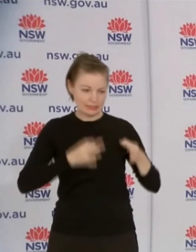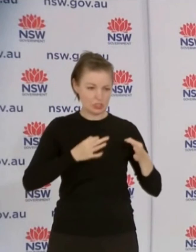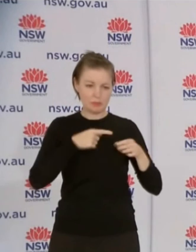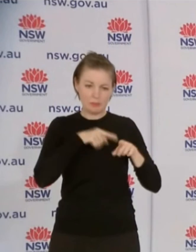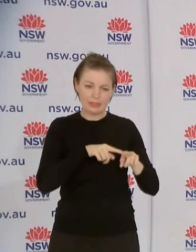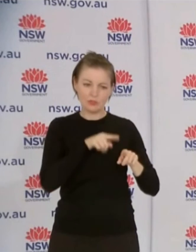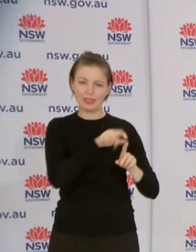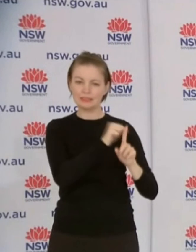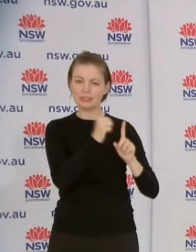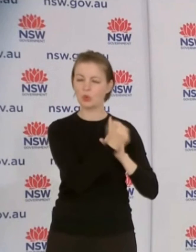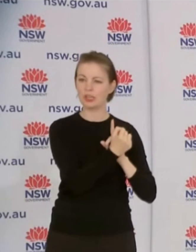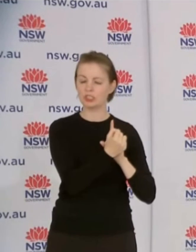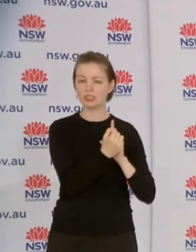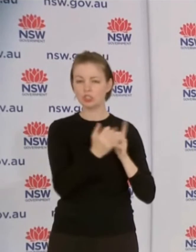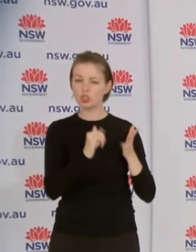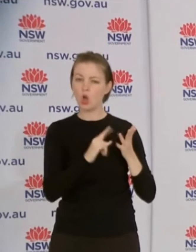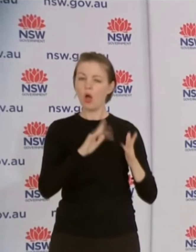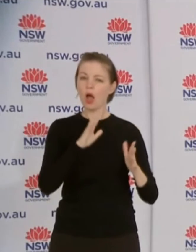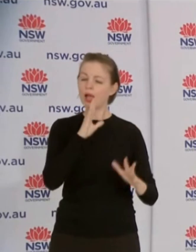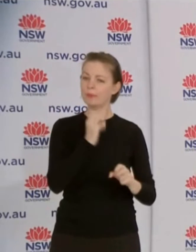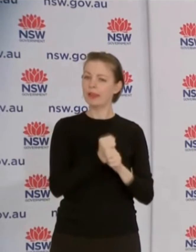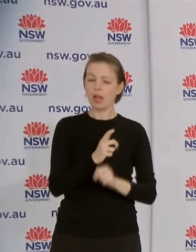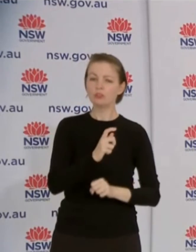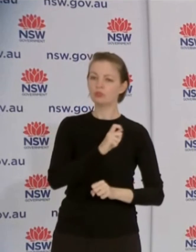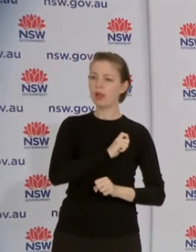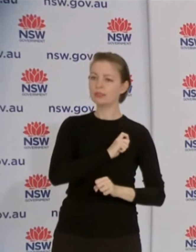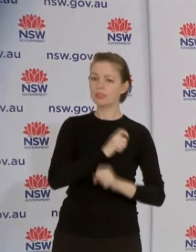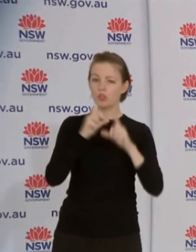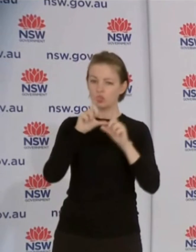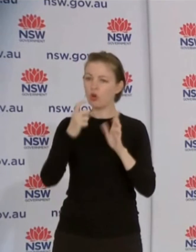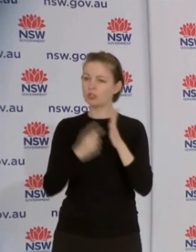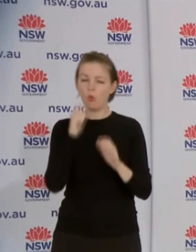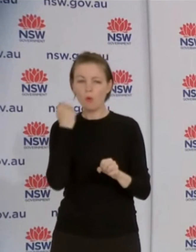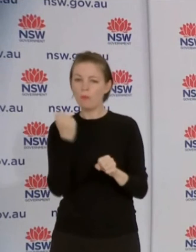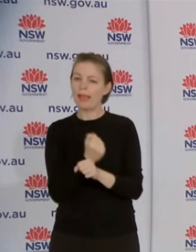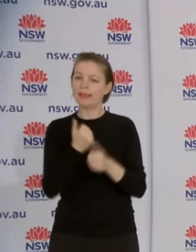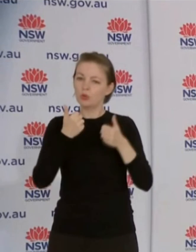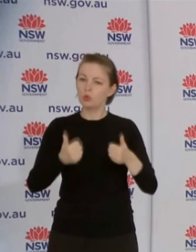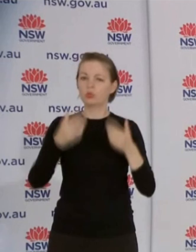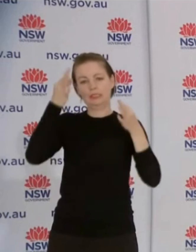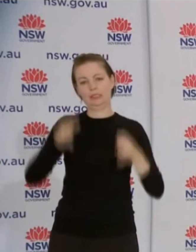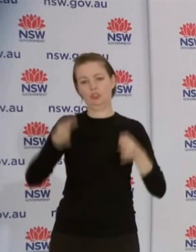circumstances. So I have my faith completely in those doctors making sensible and rational decisions.